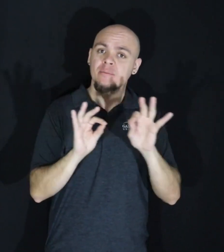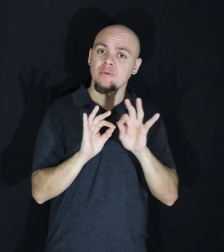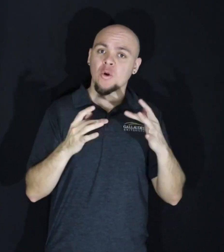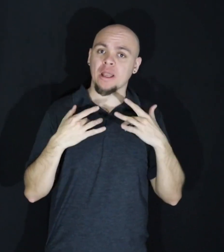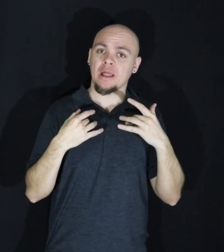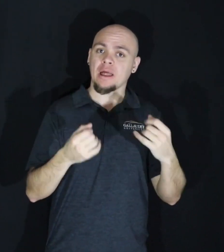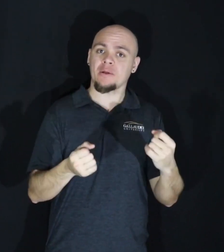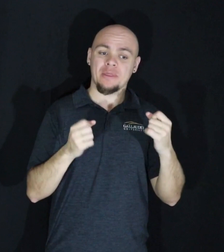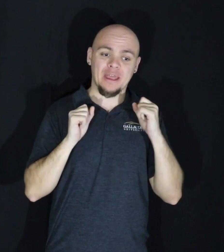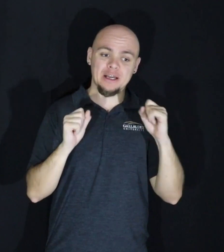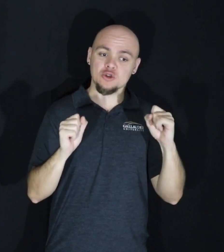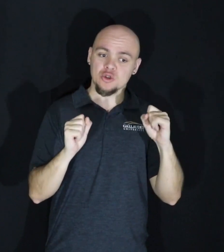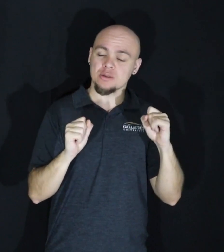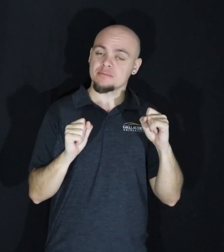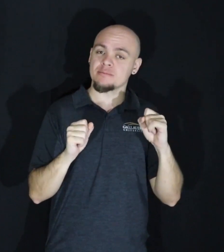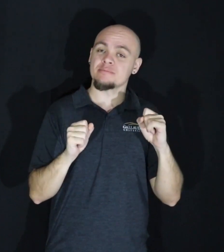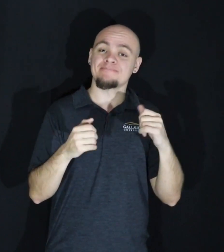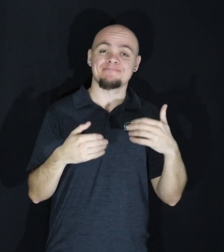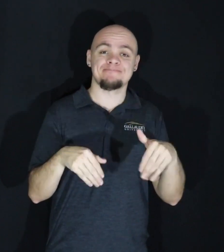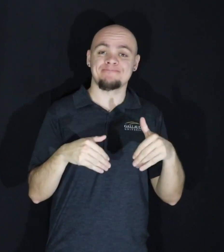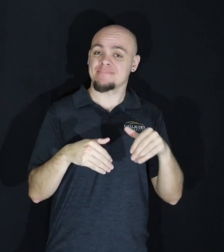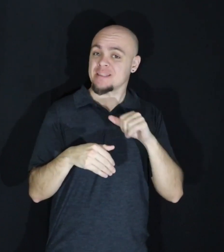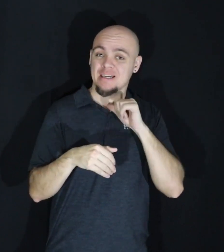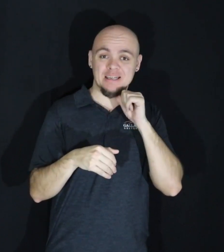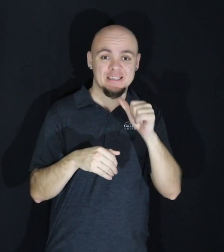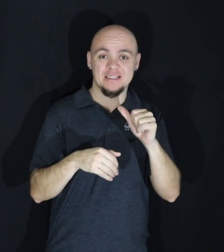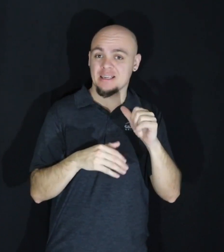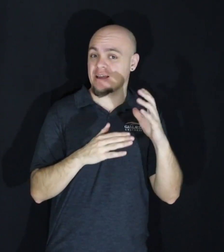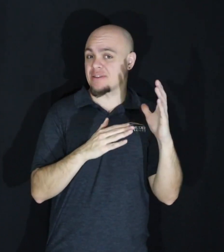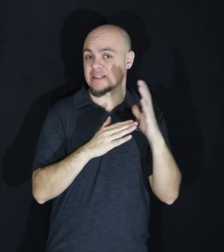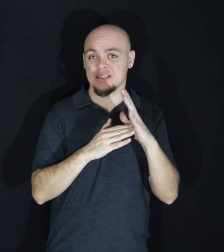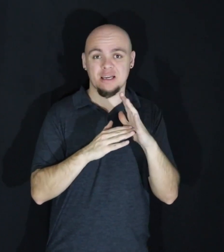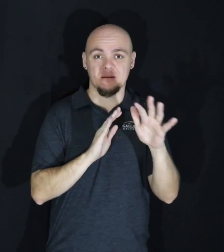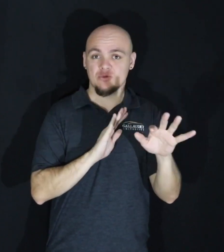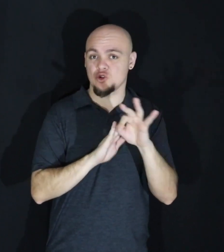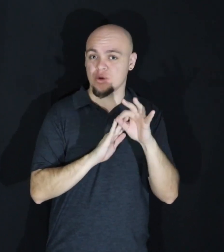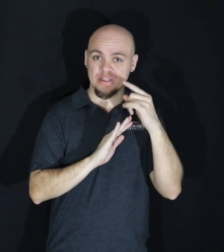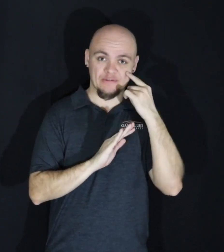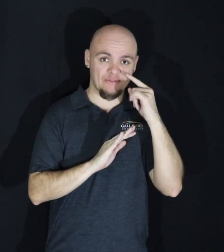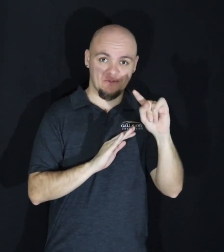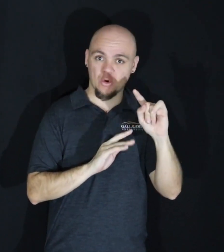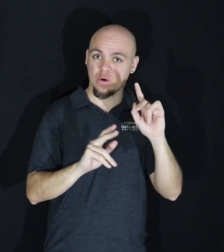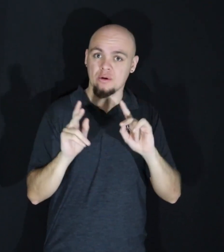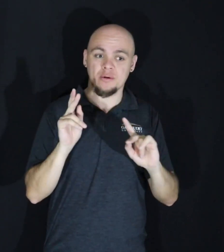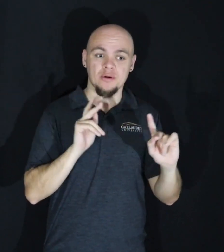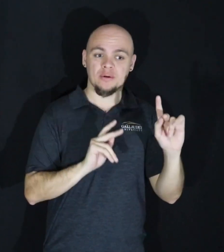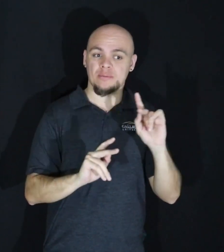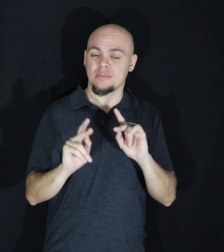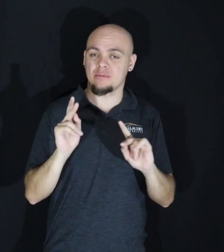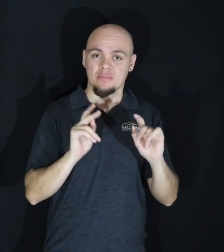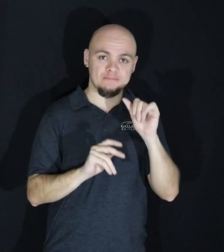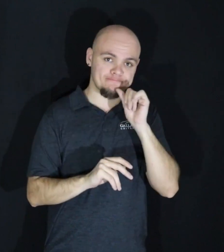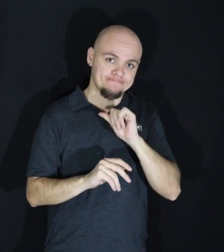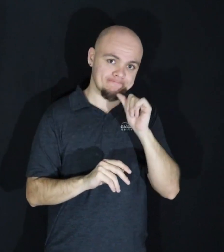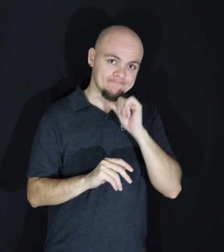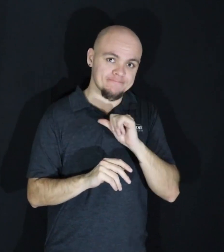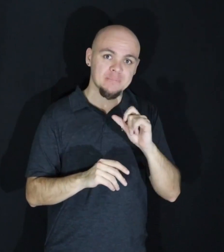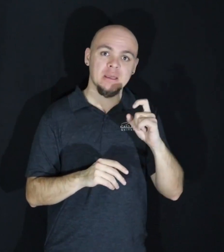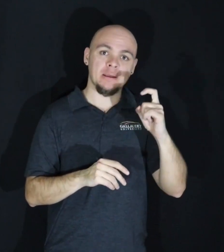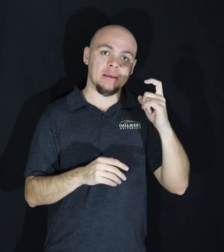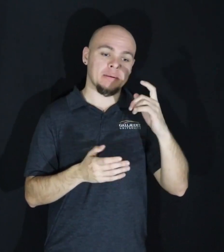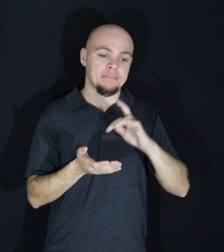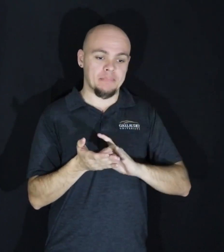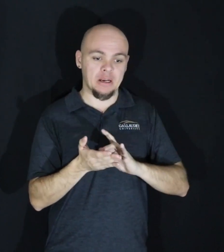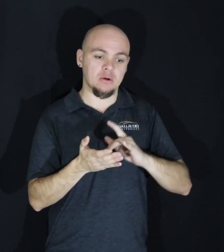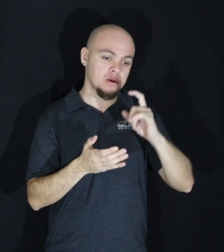and exercise, it is arguably still not the #1 choice of medication being prescribed from those suffering from any sort of medical